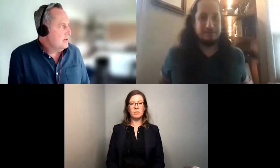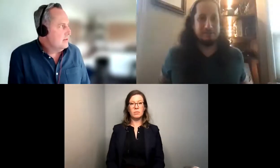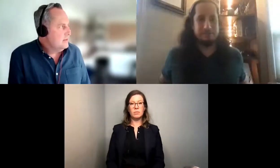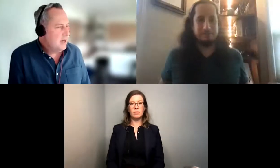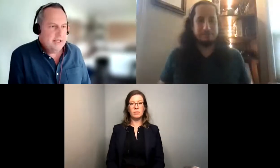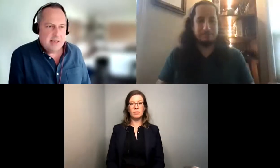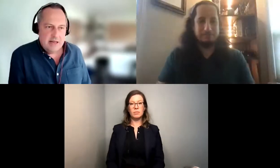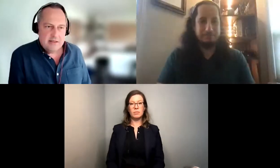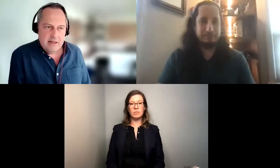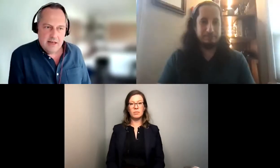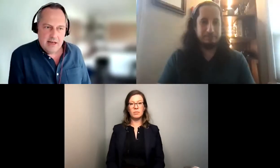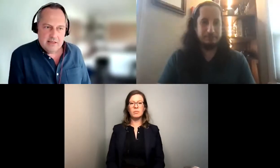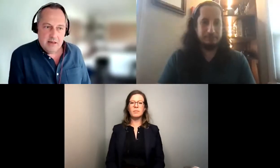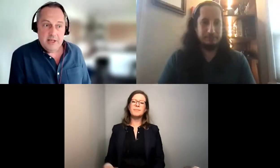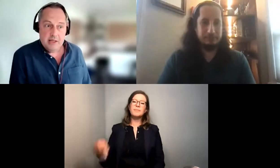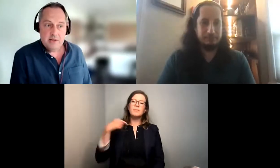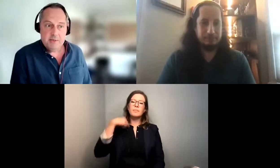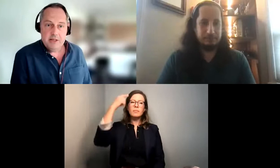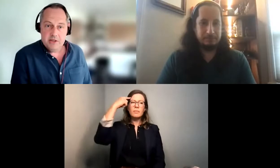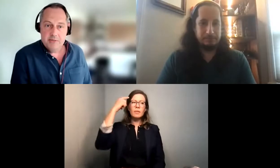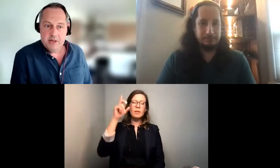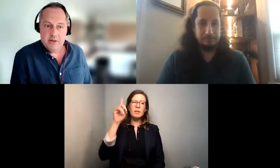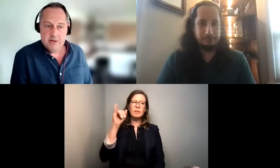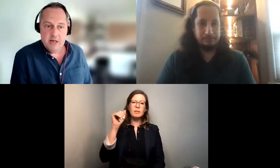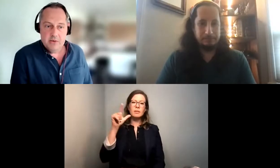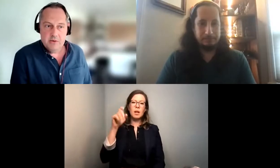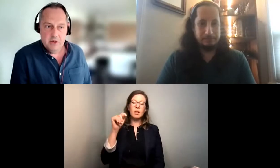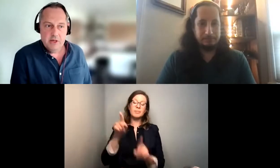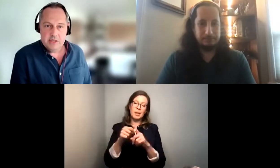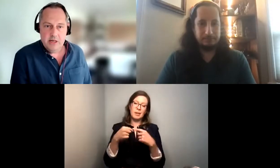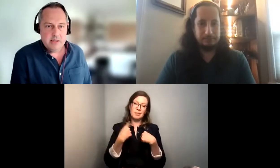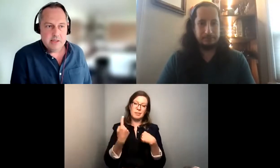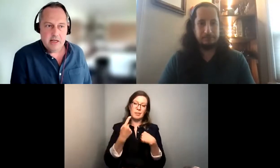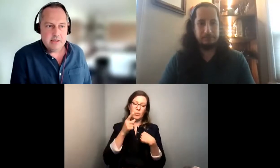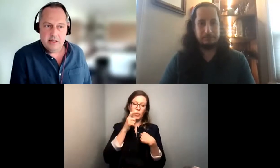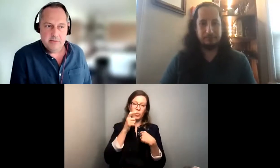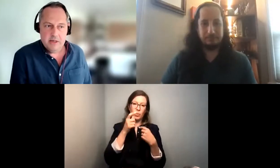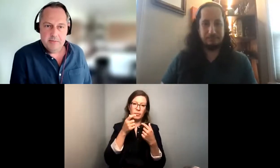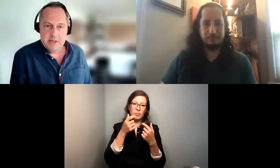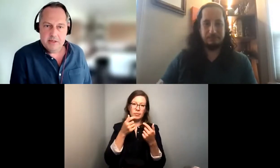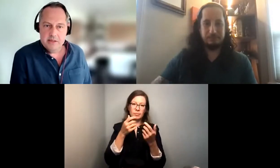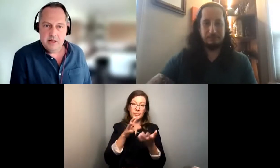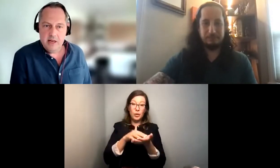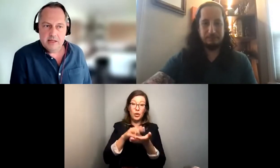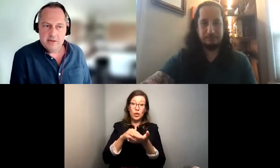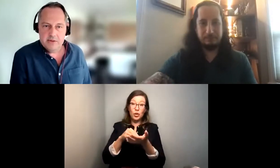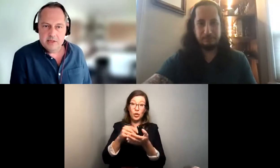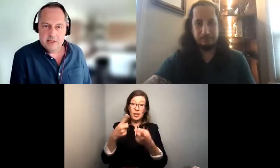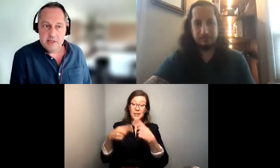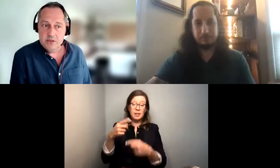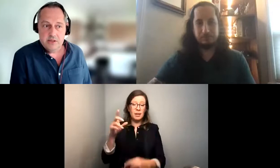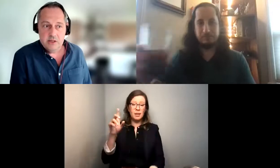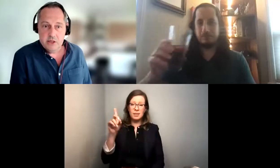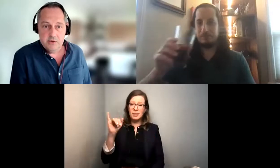Okay, so I think dialect, I mean, as speaking as somebody learning sign, dialect's a nightmare, because the dialect